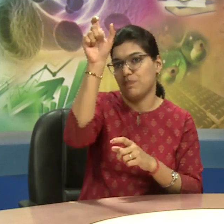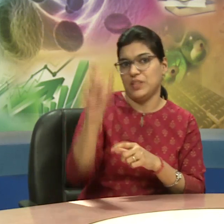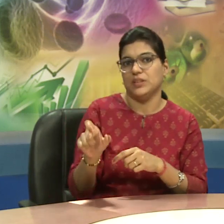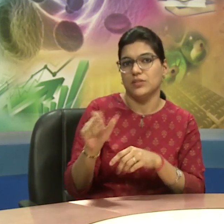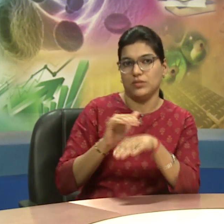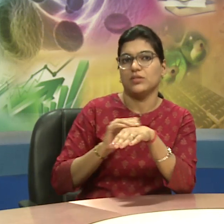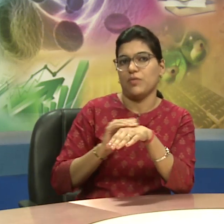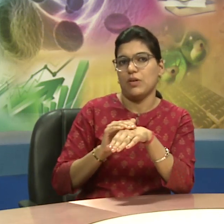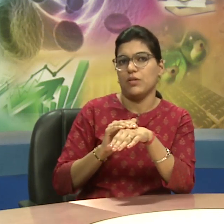by